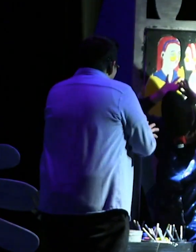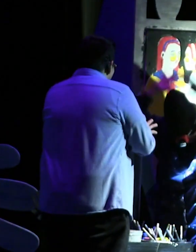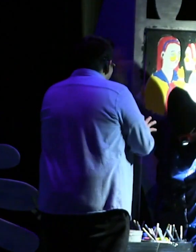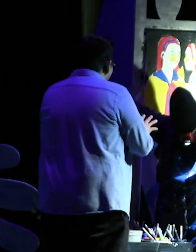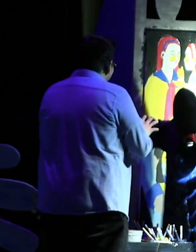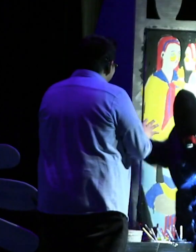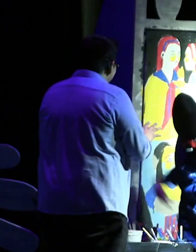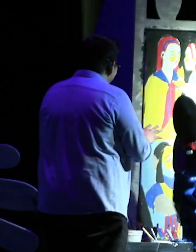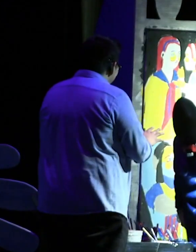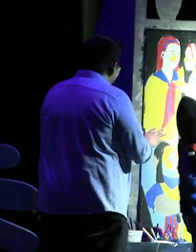All done. Perfect.